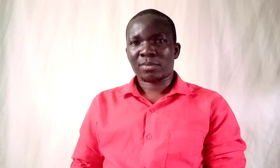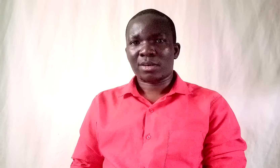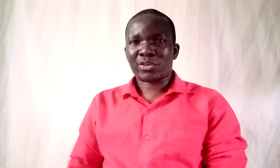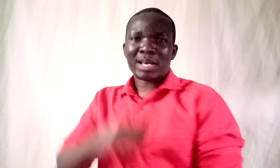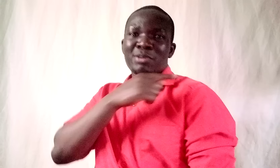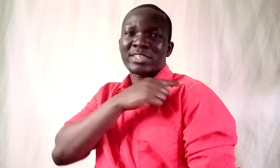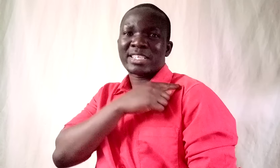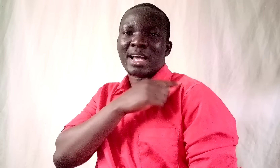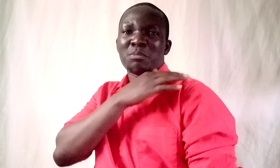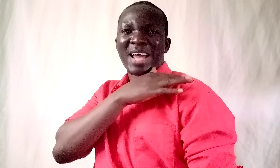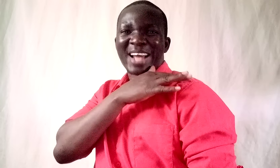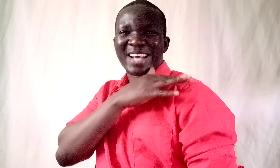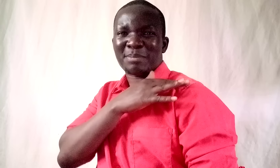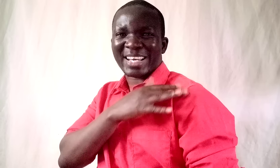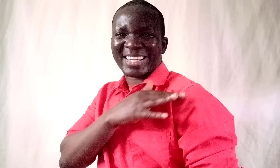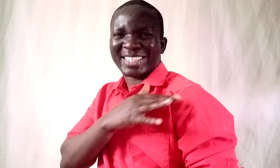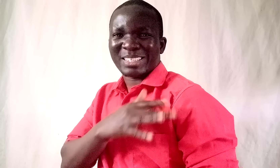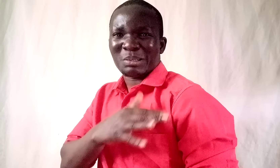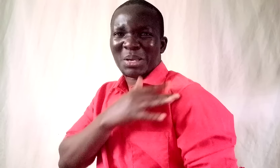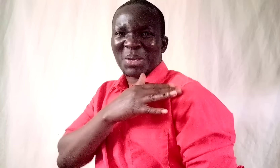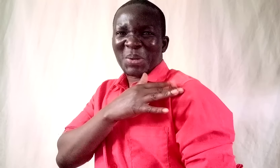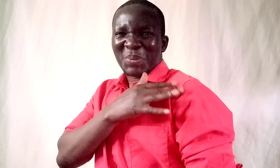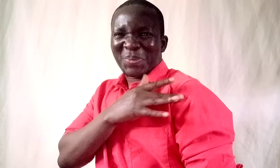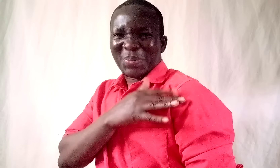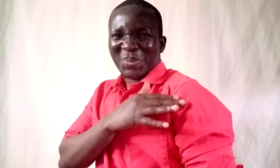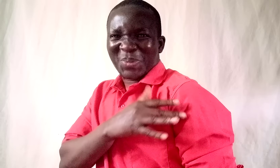For example, if it's here, blood comes like this.